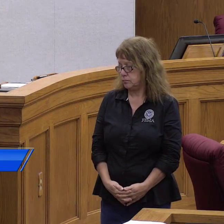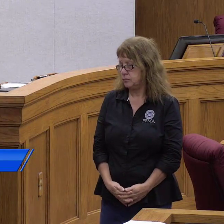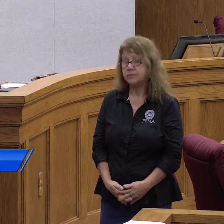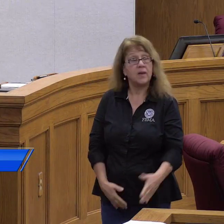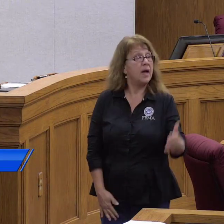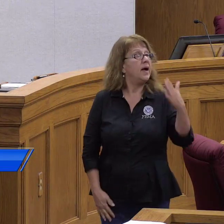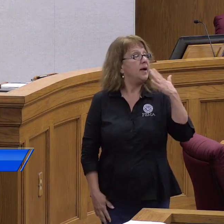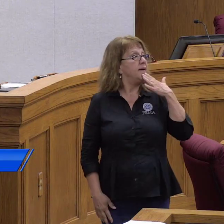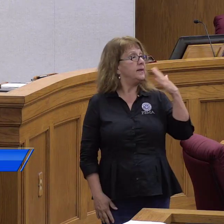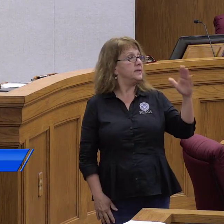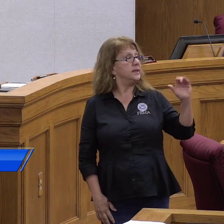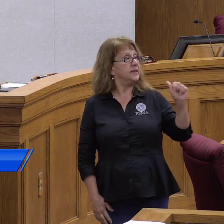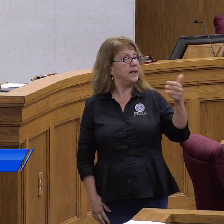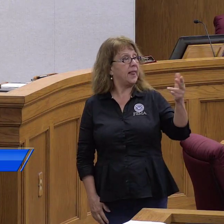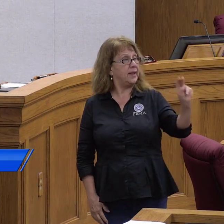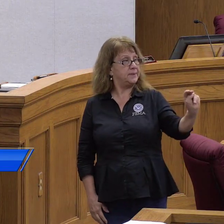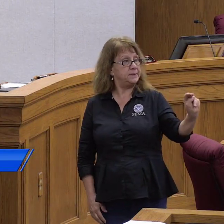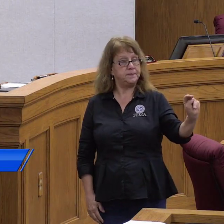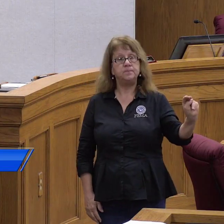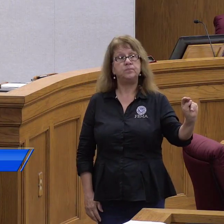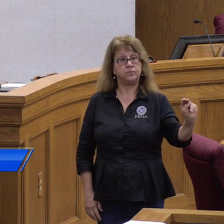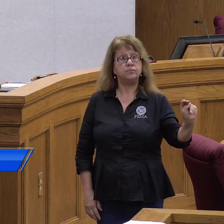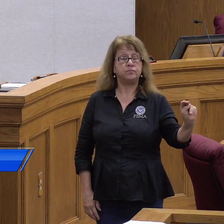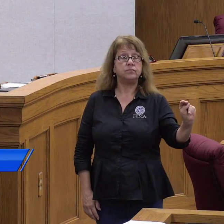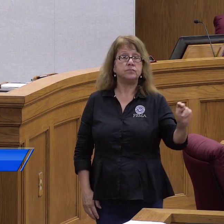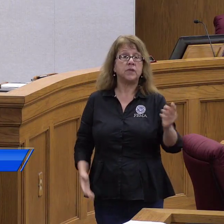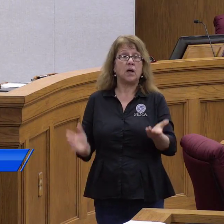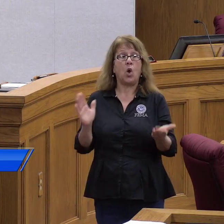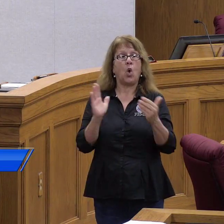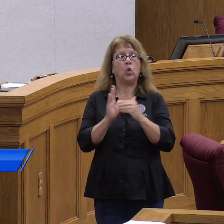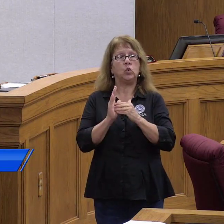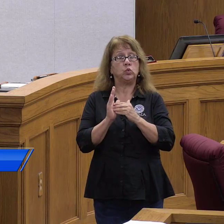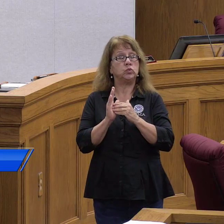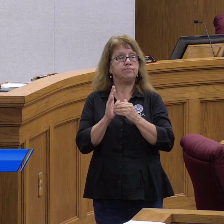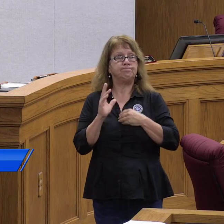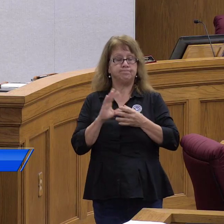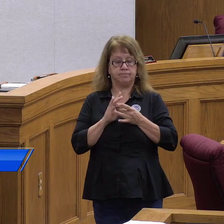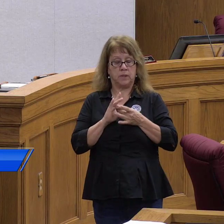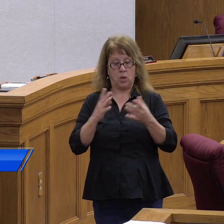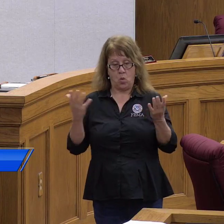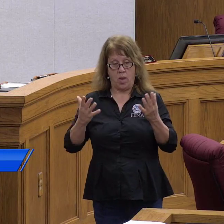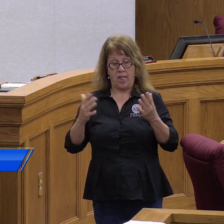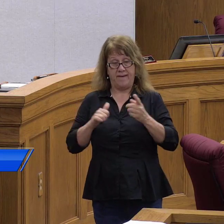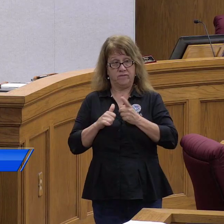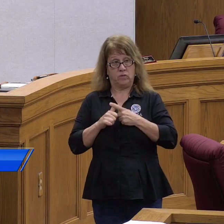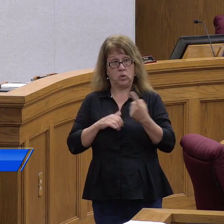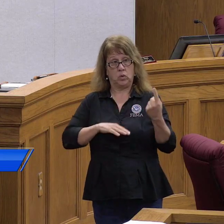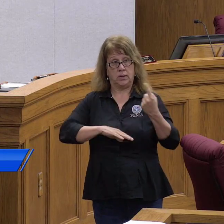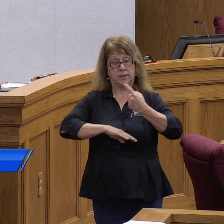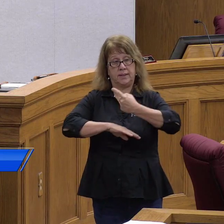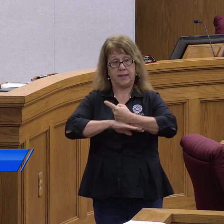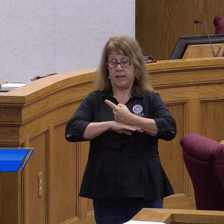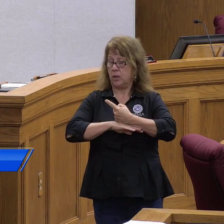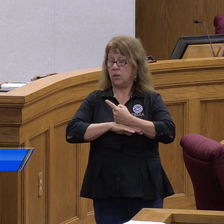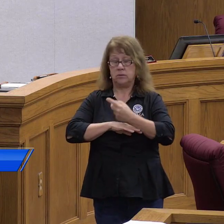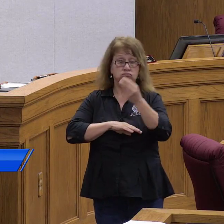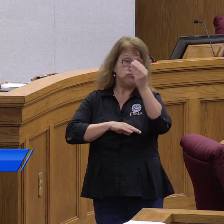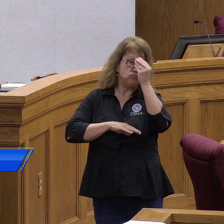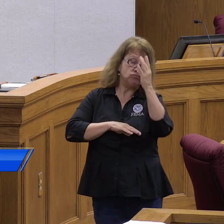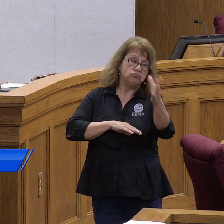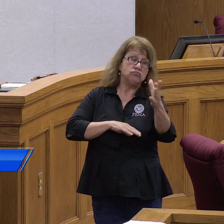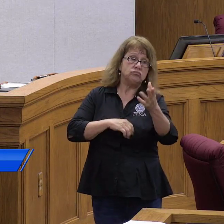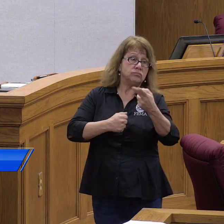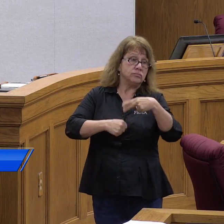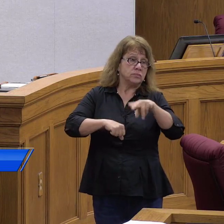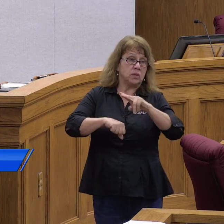Okay, thank you, Alan. I want to mention that since the first day of this response, the Louisiana National Guard has been here, and